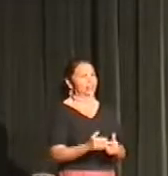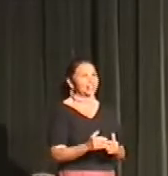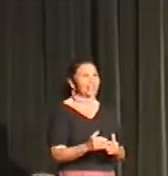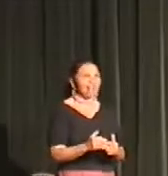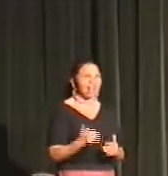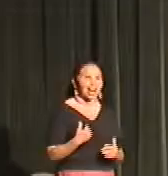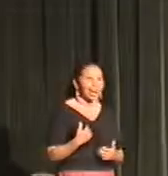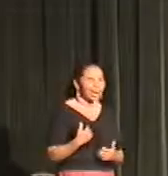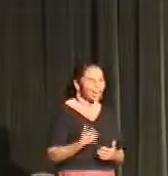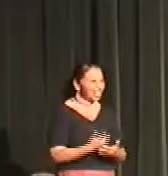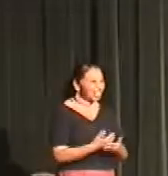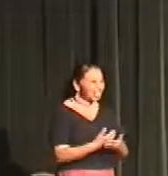little girl.